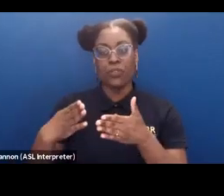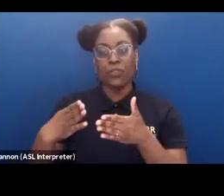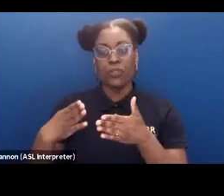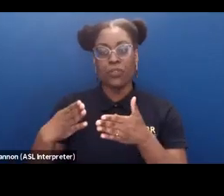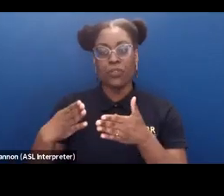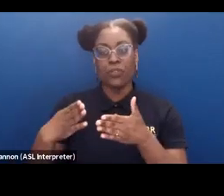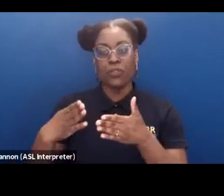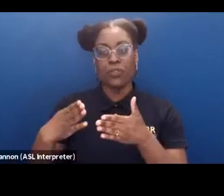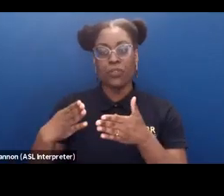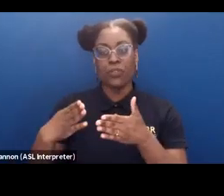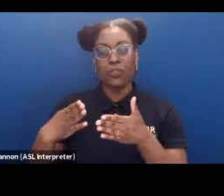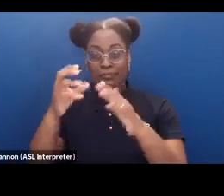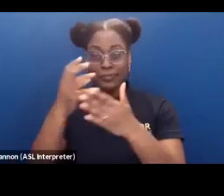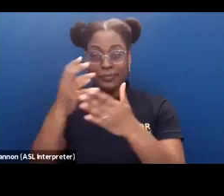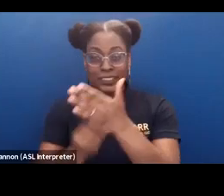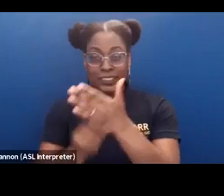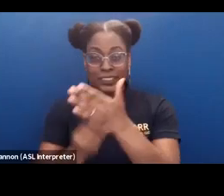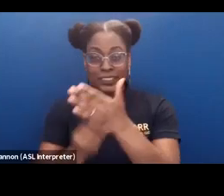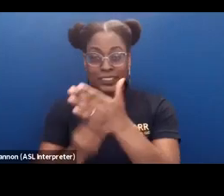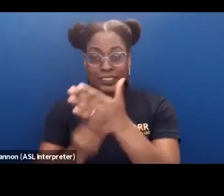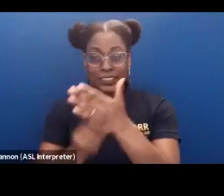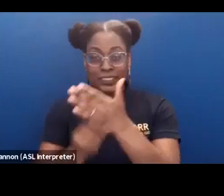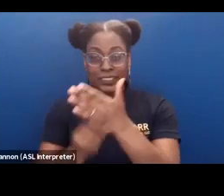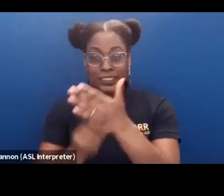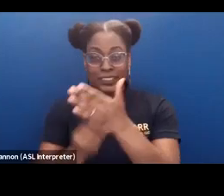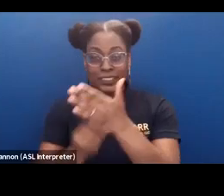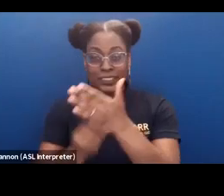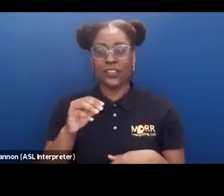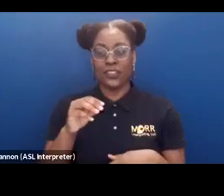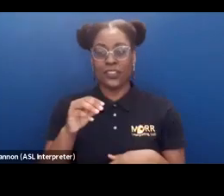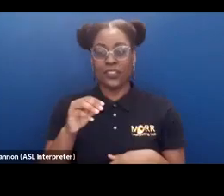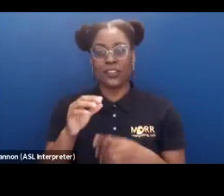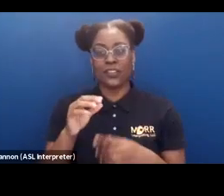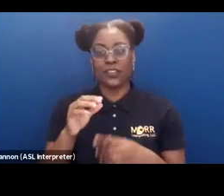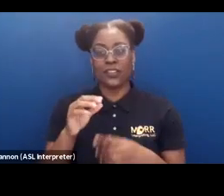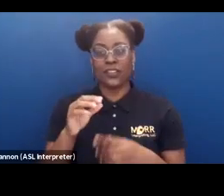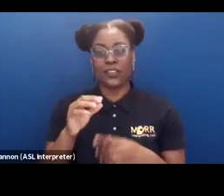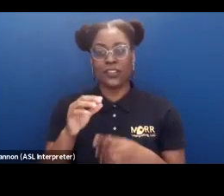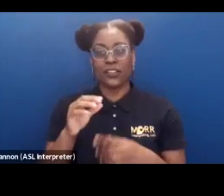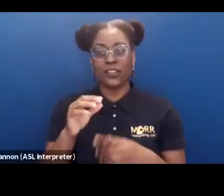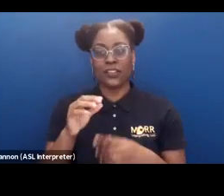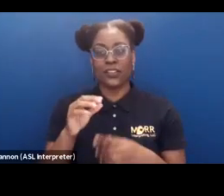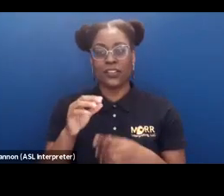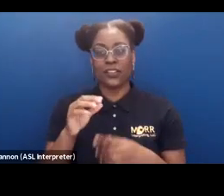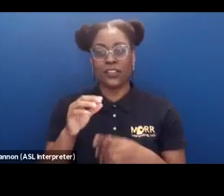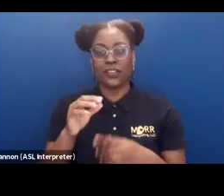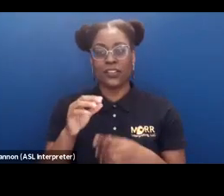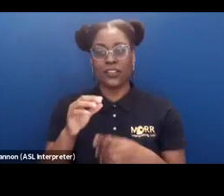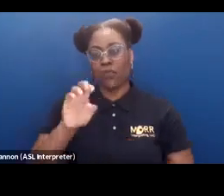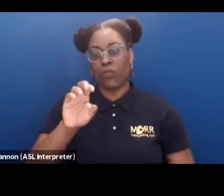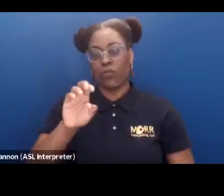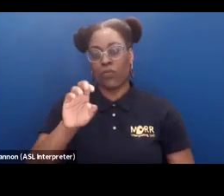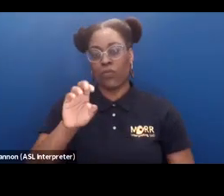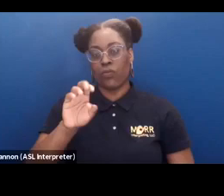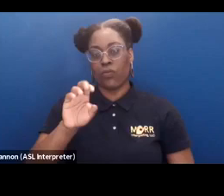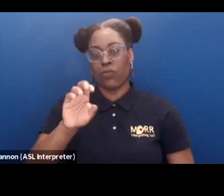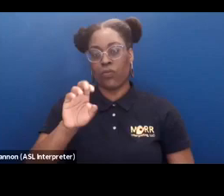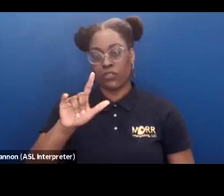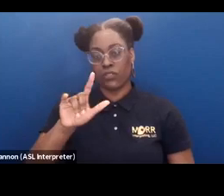chat. Whoever would like to respond first can just turn on their camera and just announce your name.